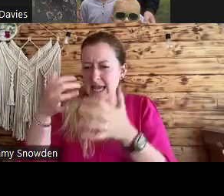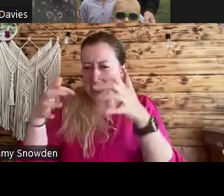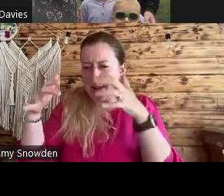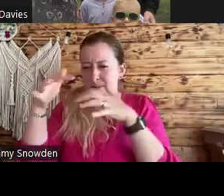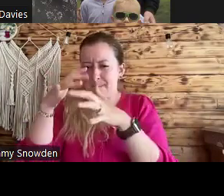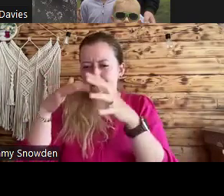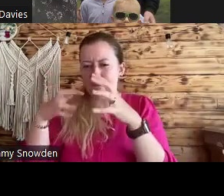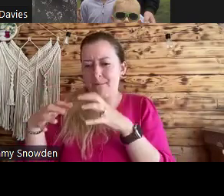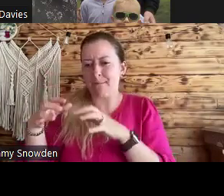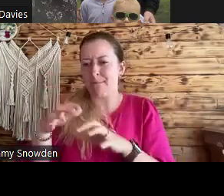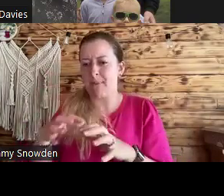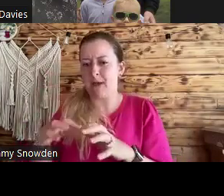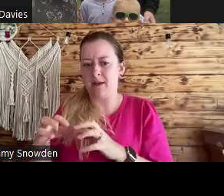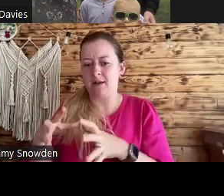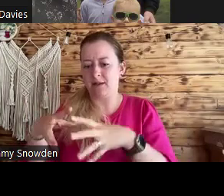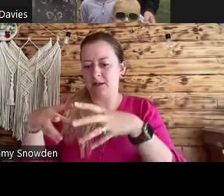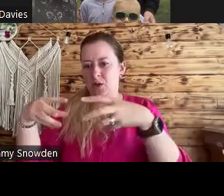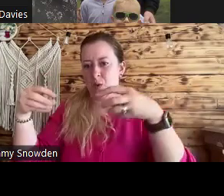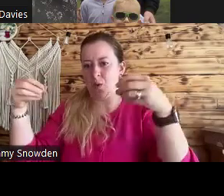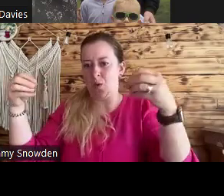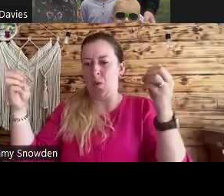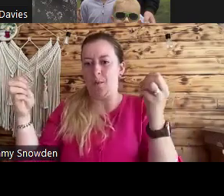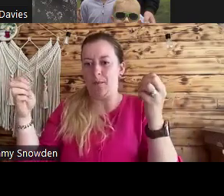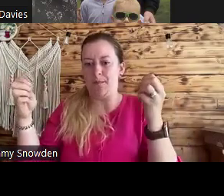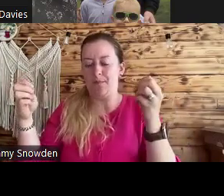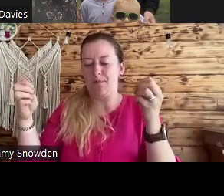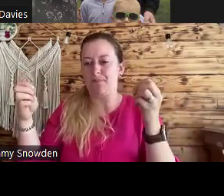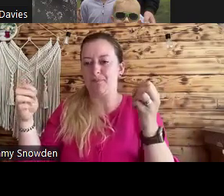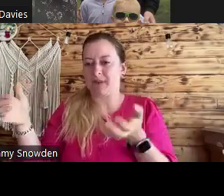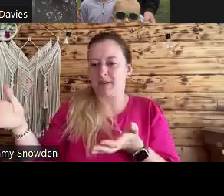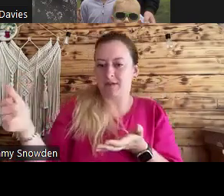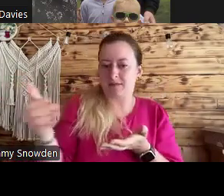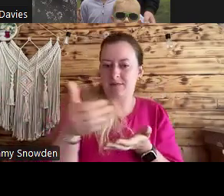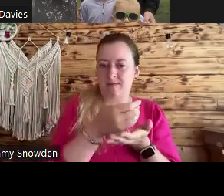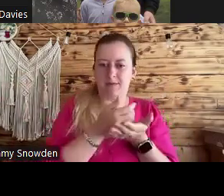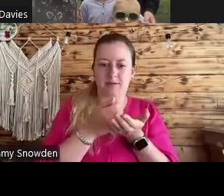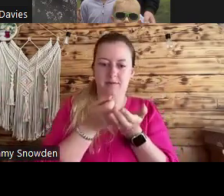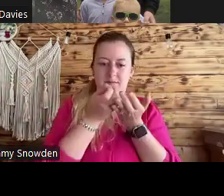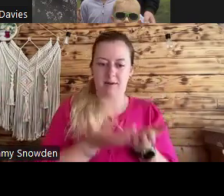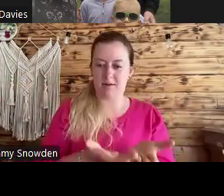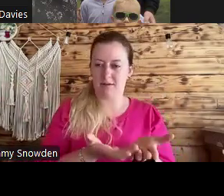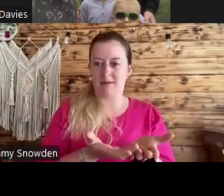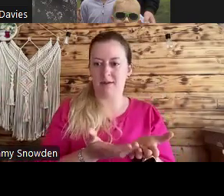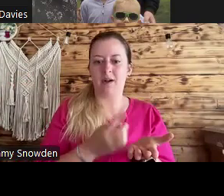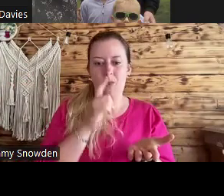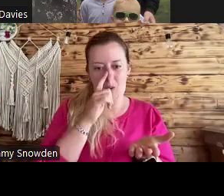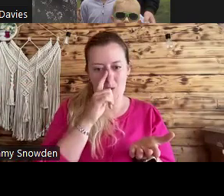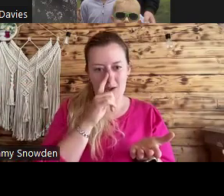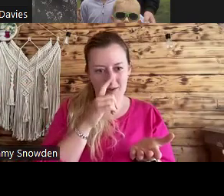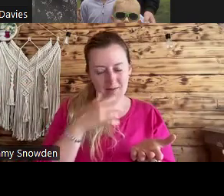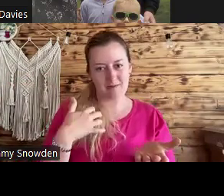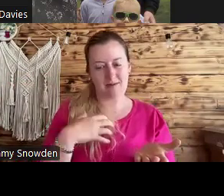the collector's own distillation units, or perhaps there's a communal one in the area in the forests. So I thought that was beautiful to know that